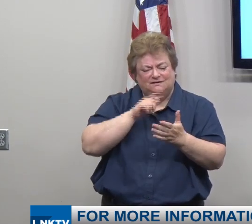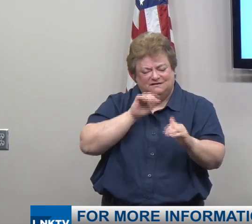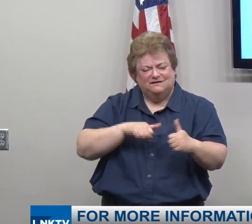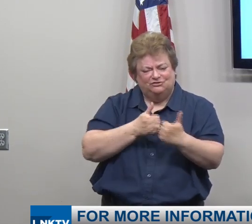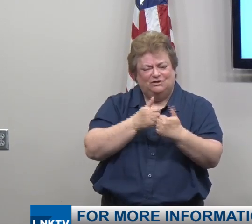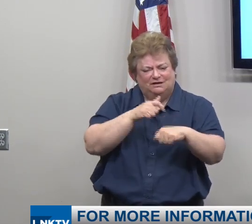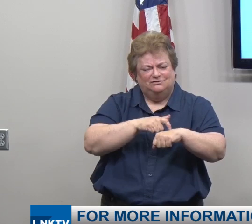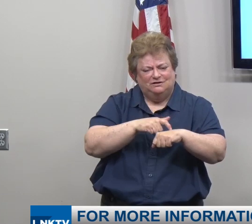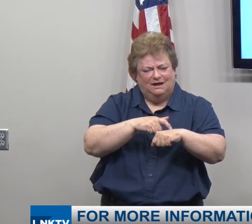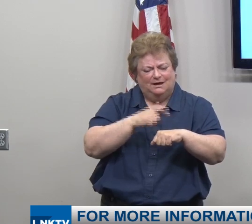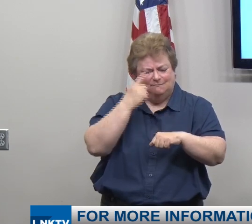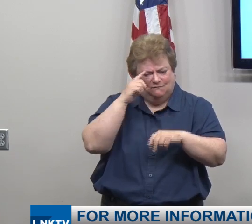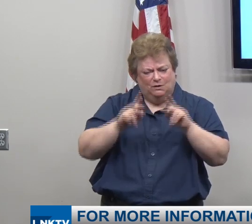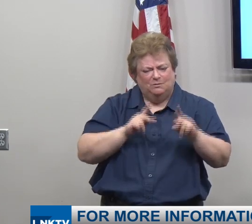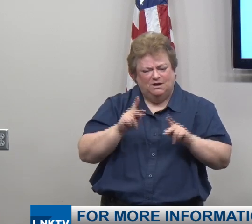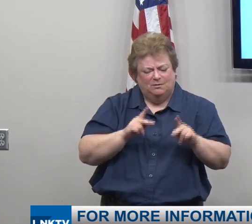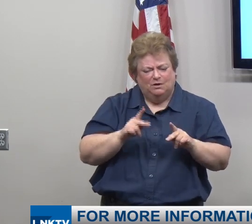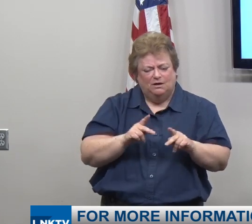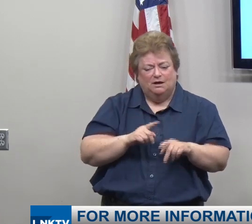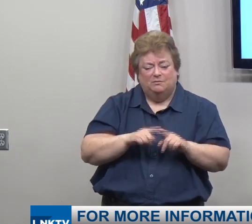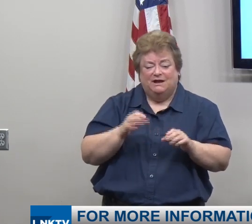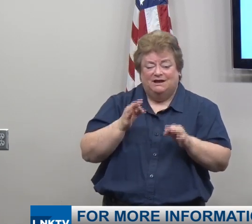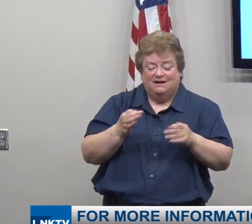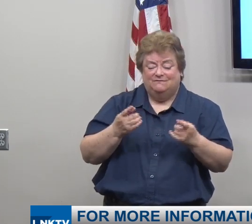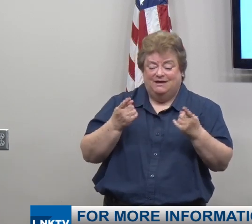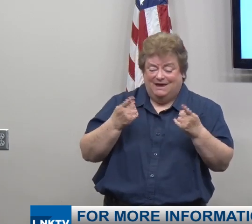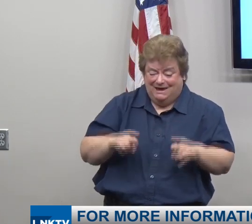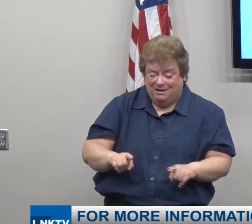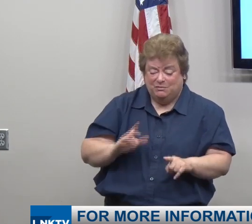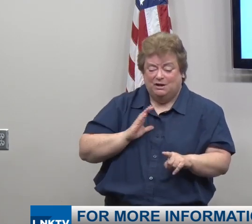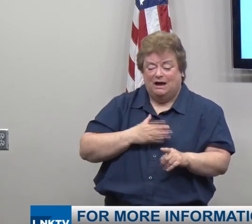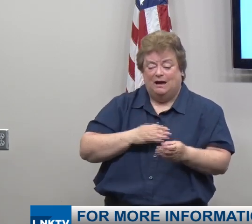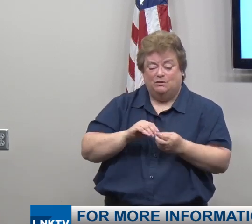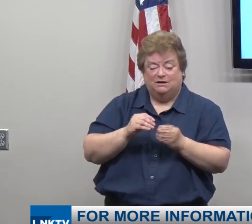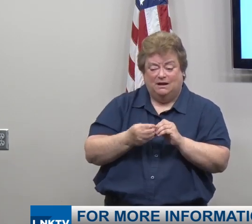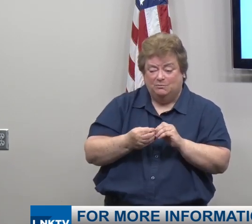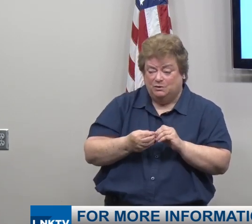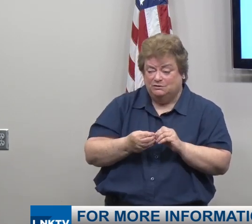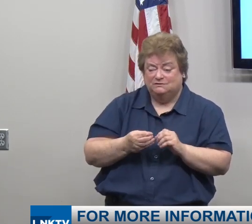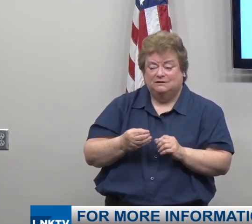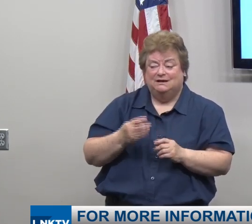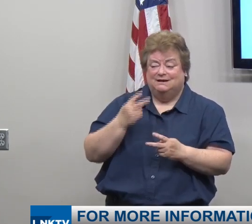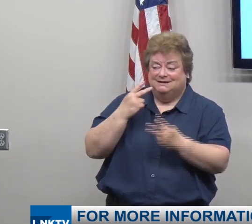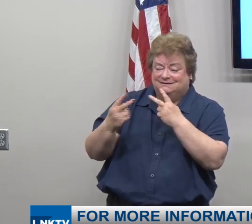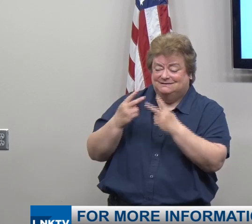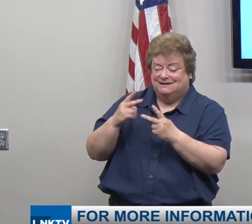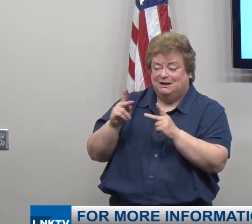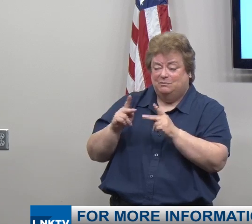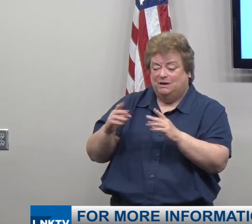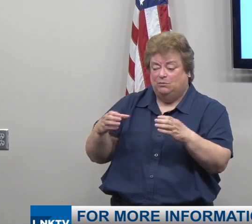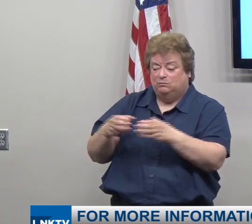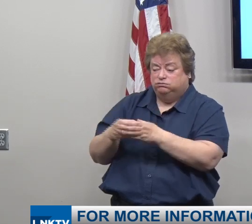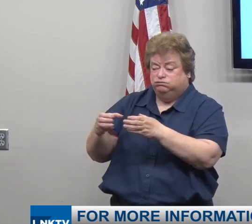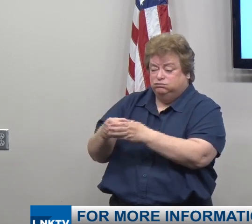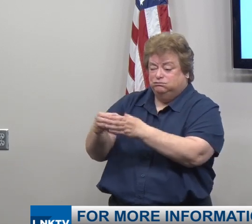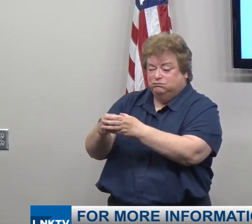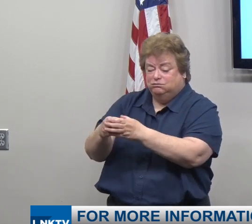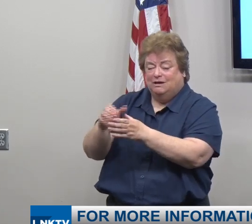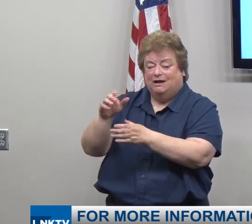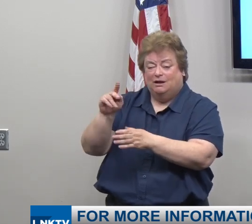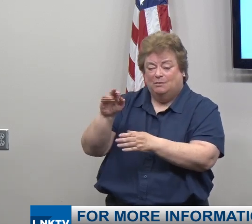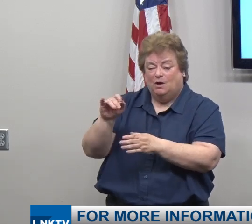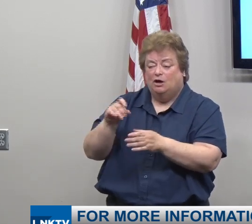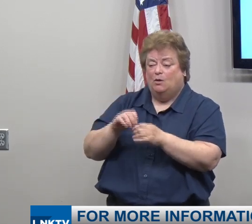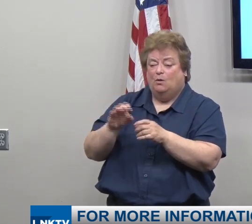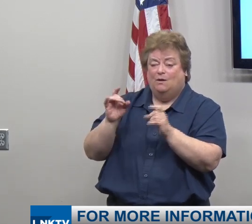should we have a spike in the number, you know, if we have big numbers of people gathering in our parks like they had in Omaha, if we have violence